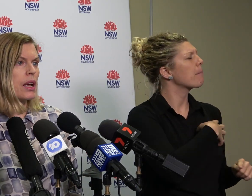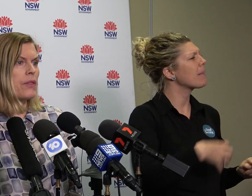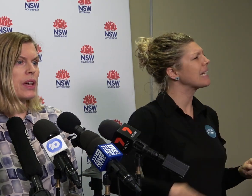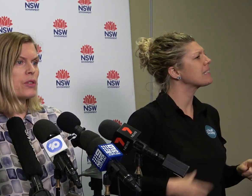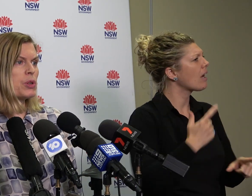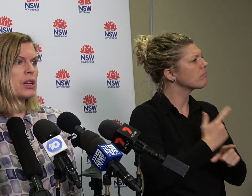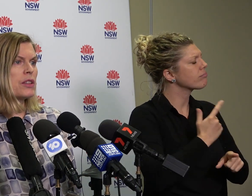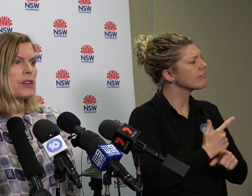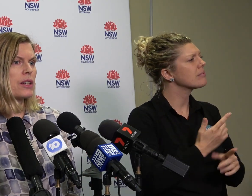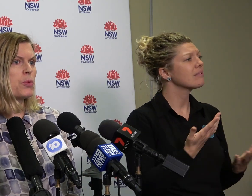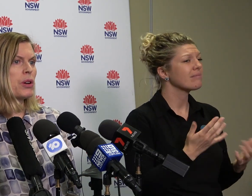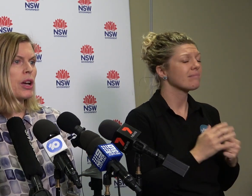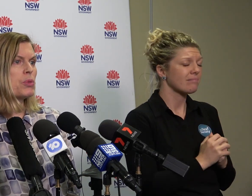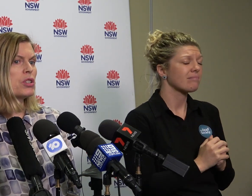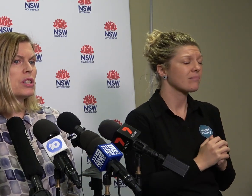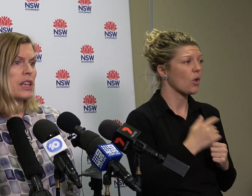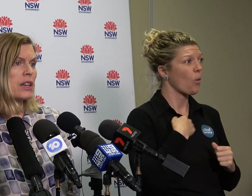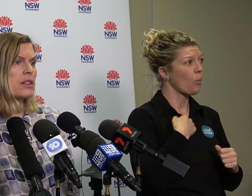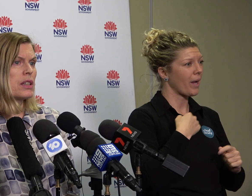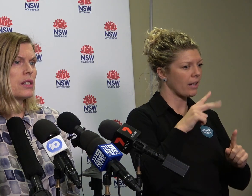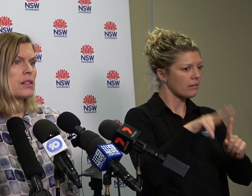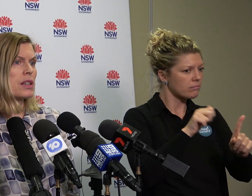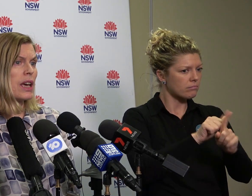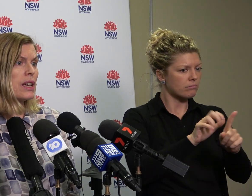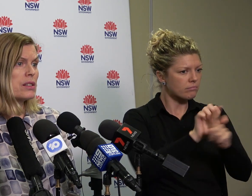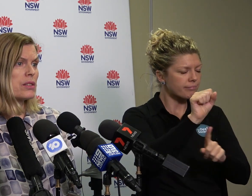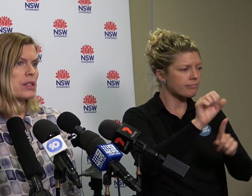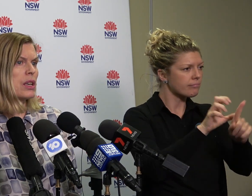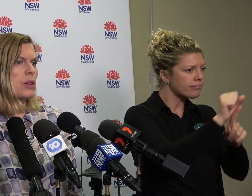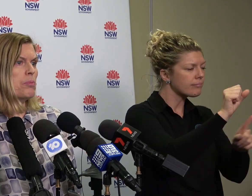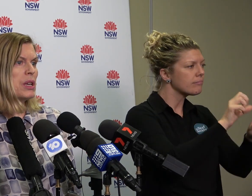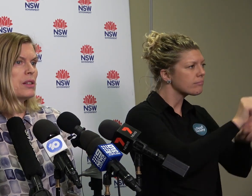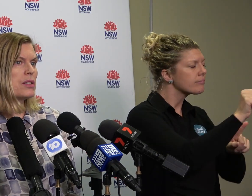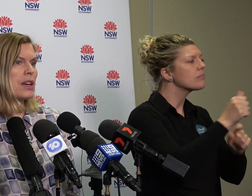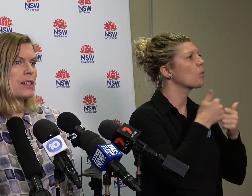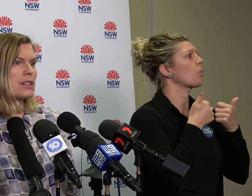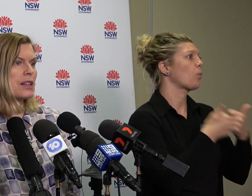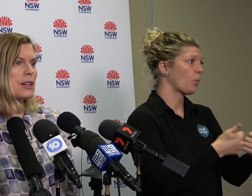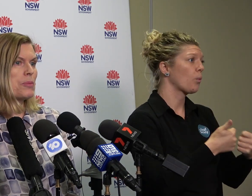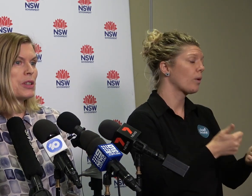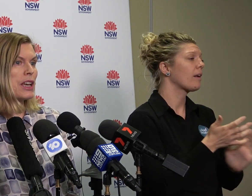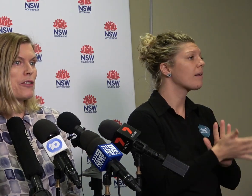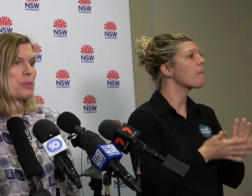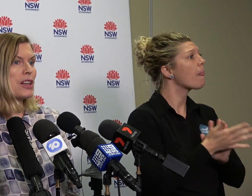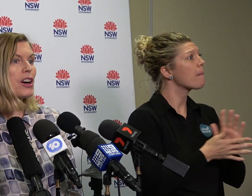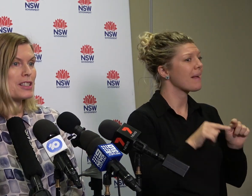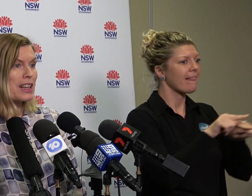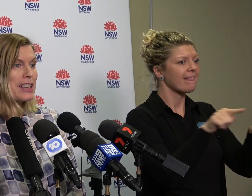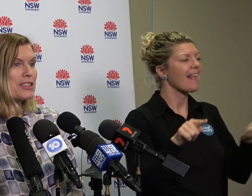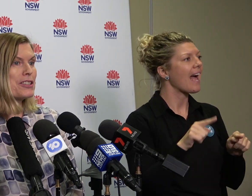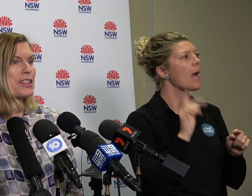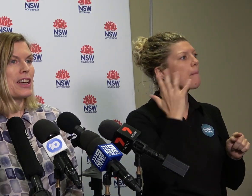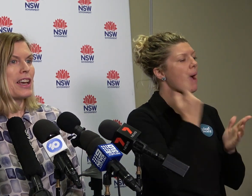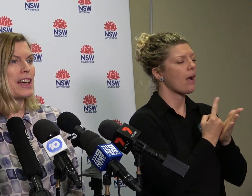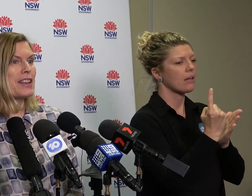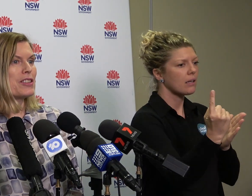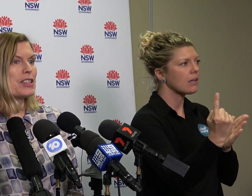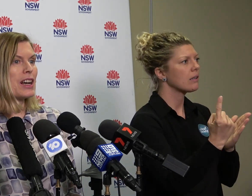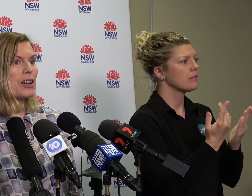comments that really the fact that we're able to detect these cases means that they have been